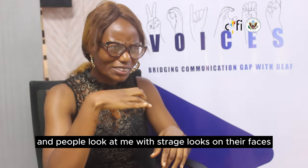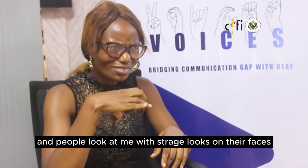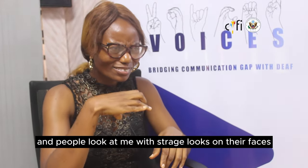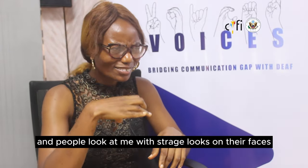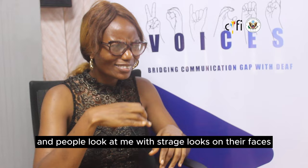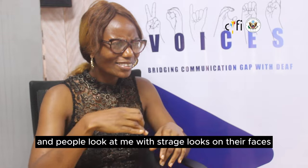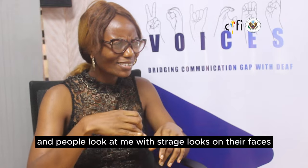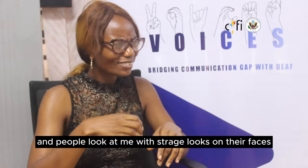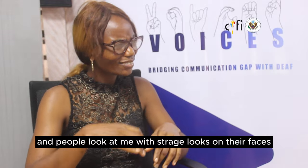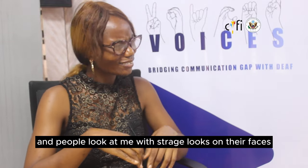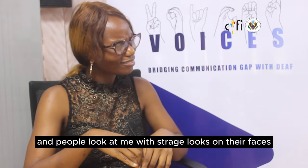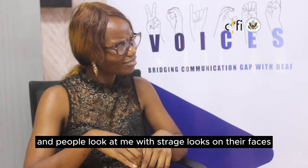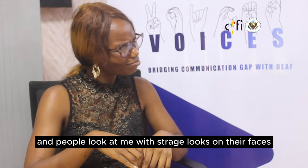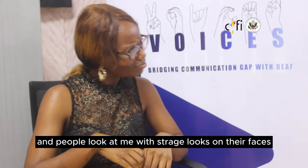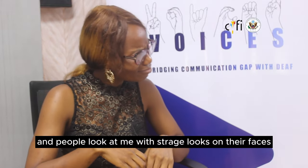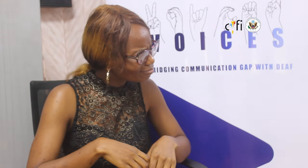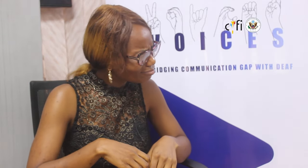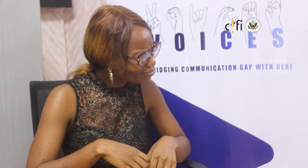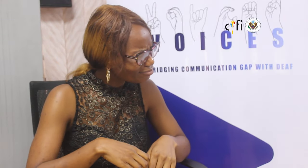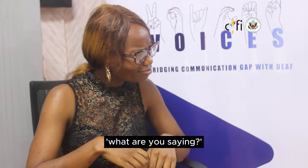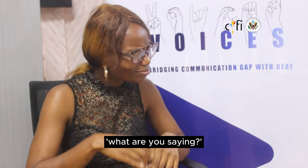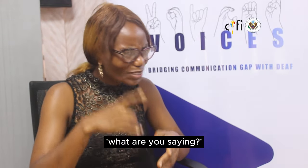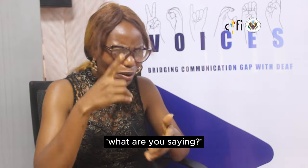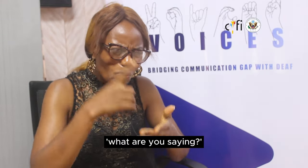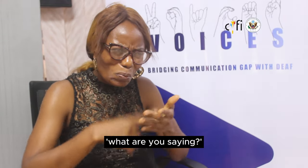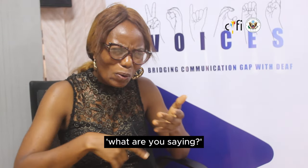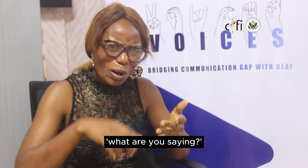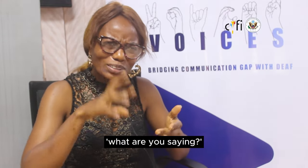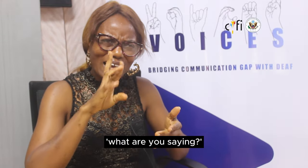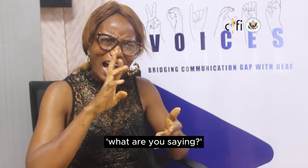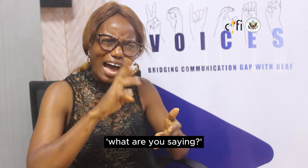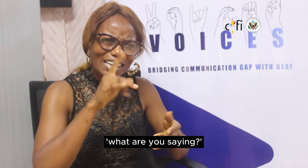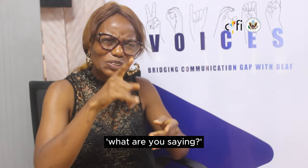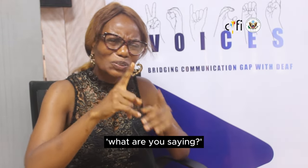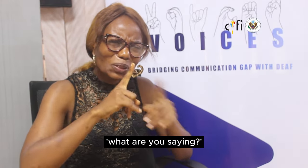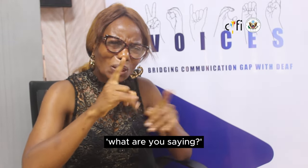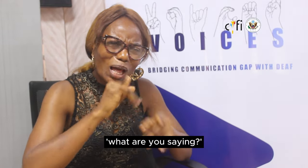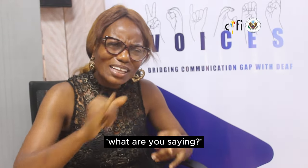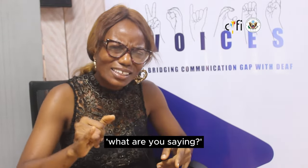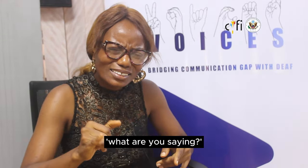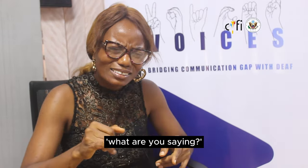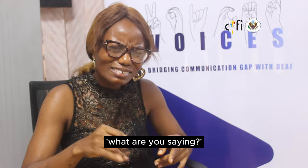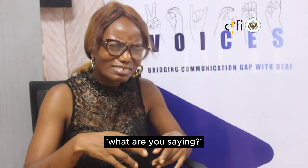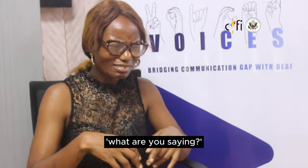make me. What are you